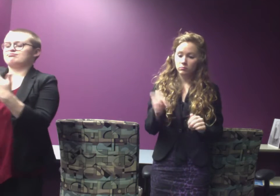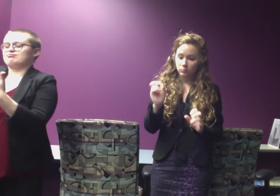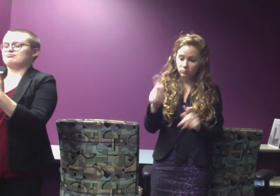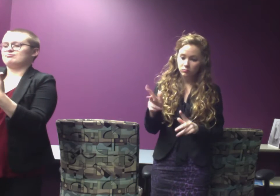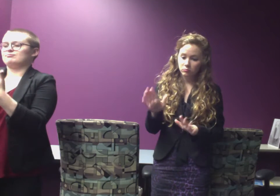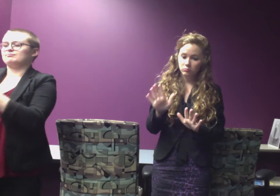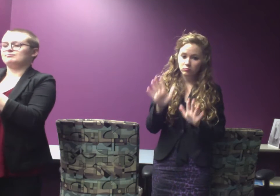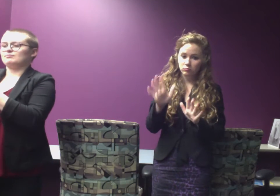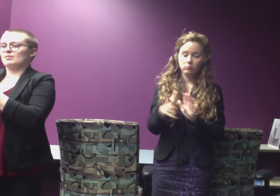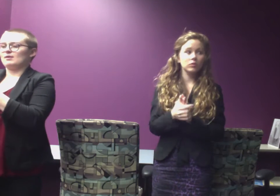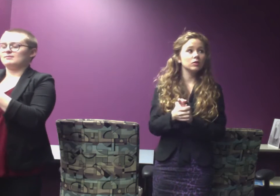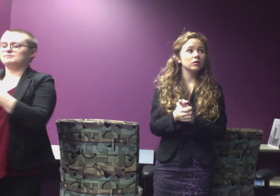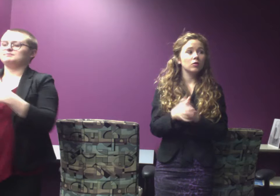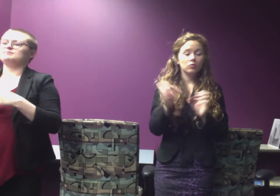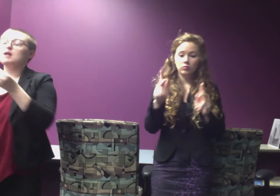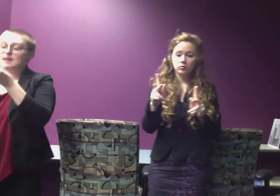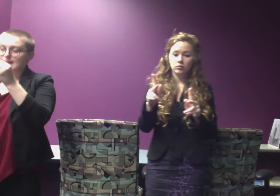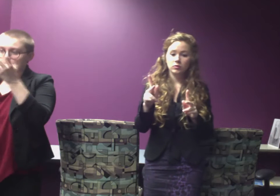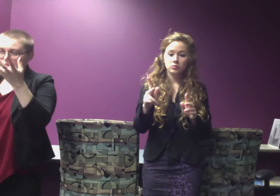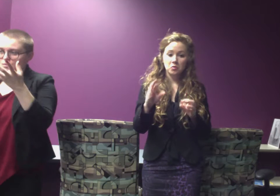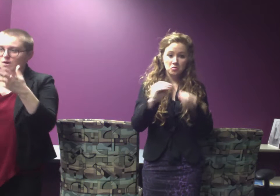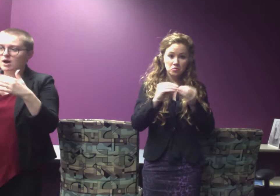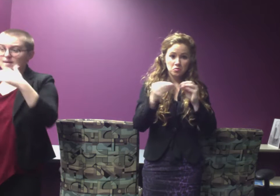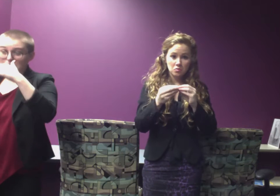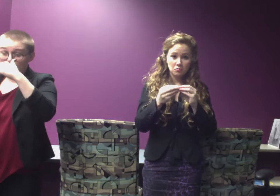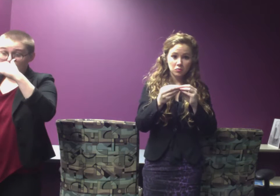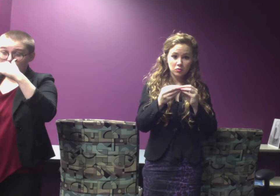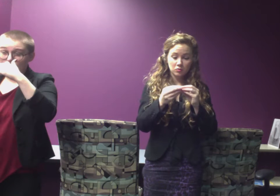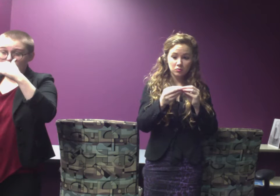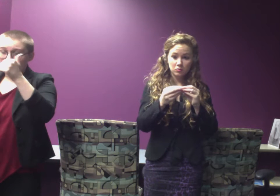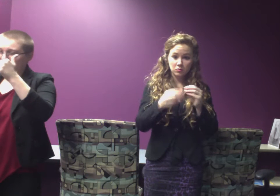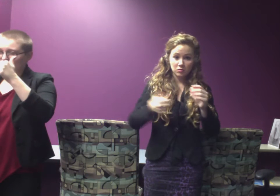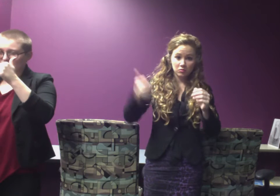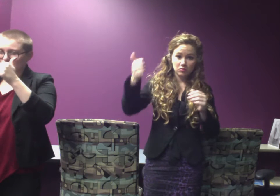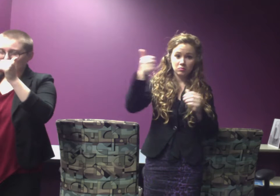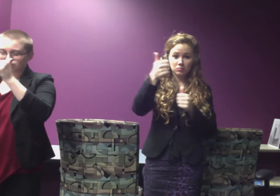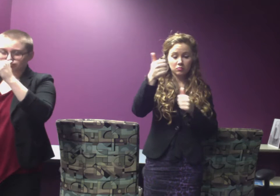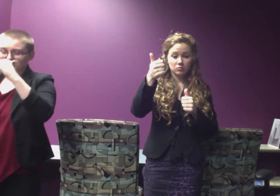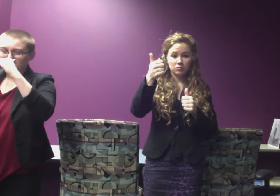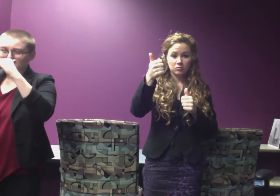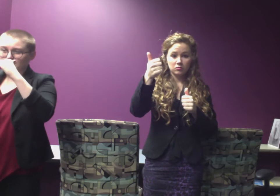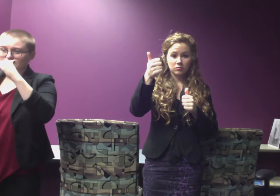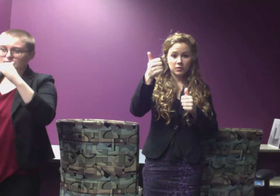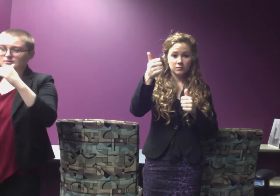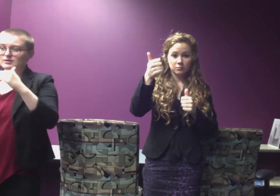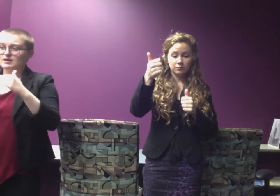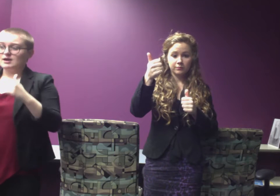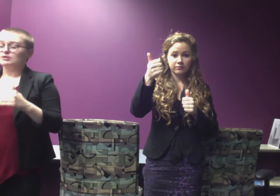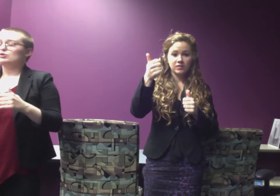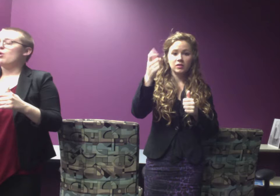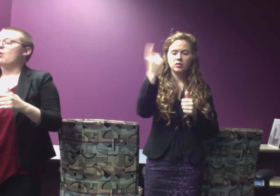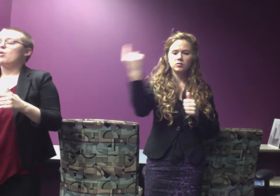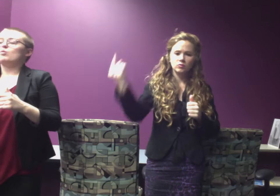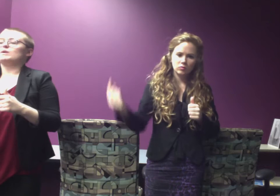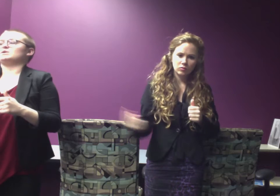number that's largest, the larger of the two, is always to the right.